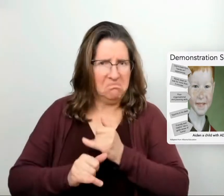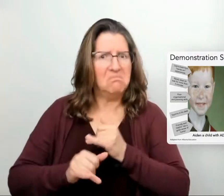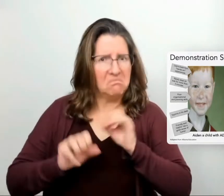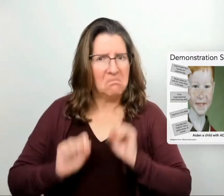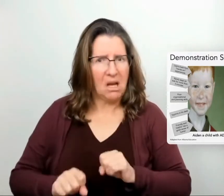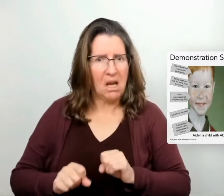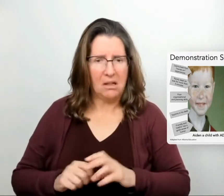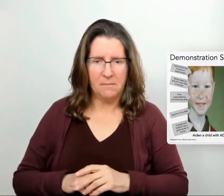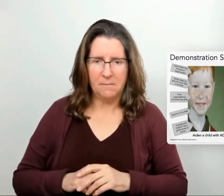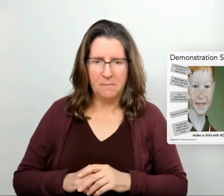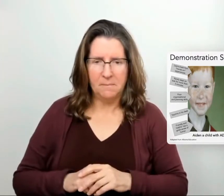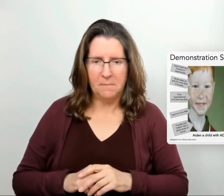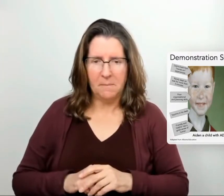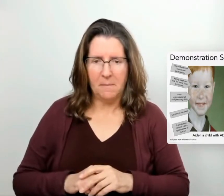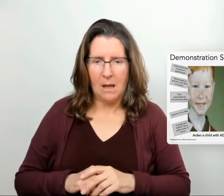sense of humor.